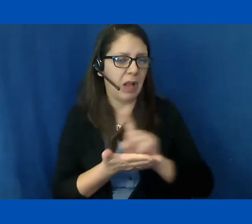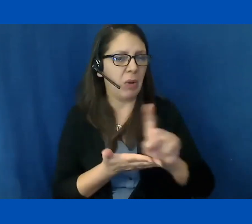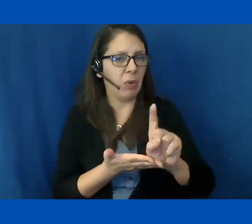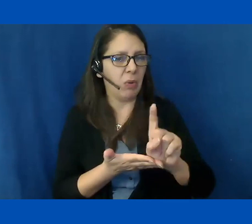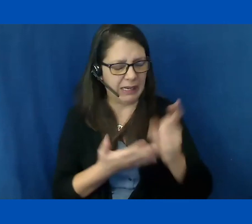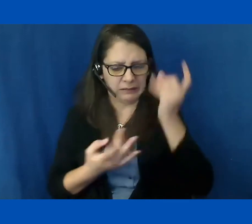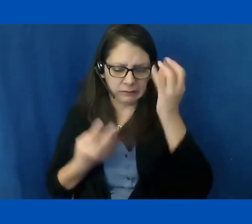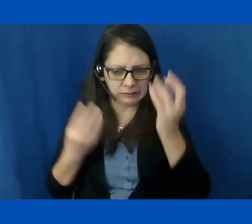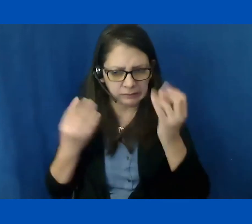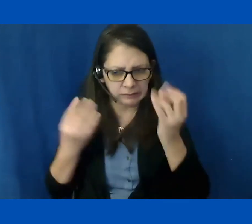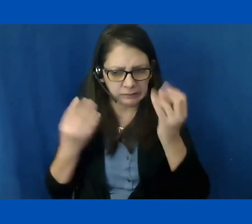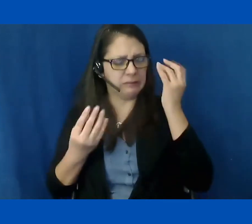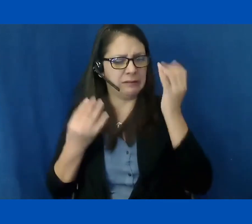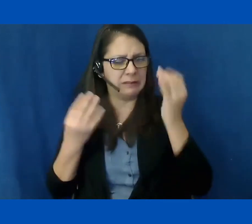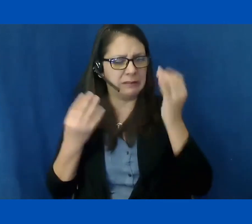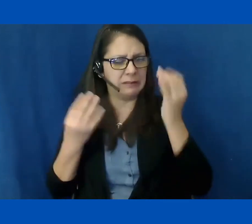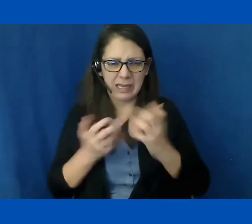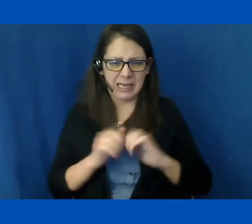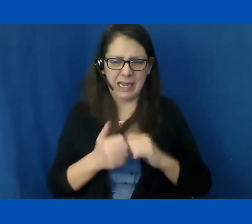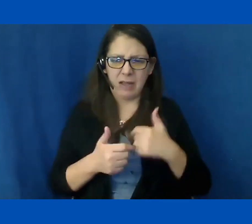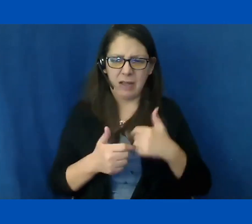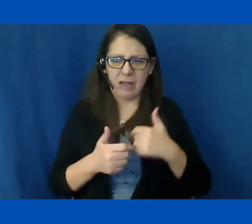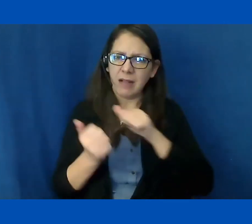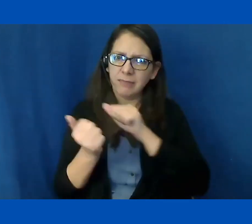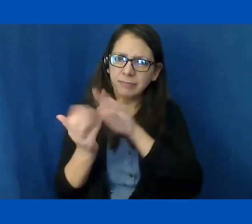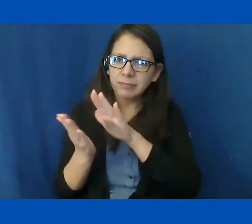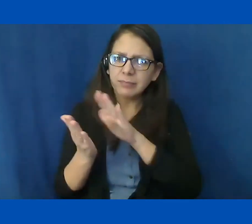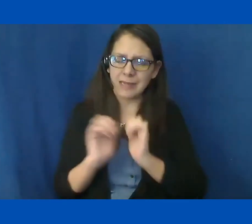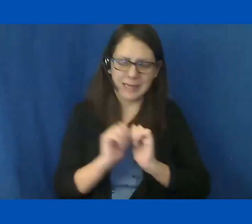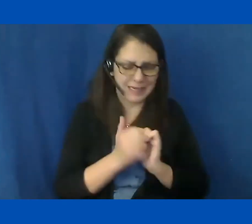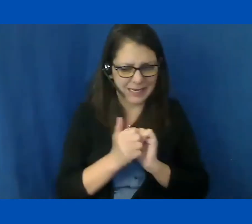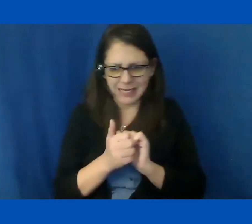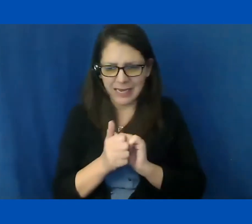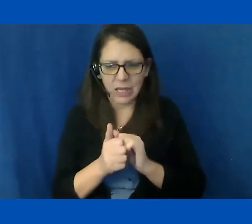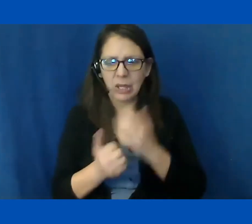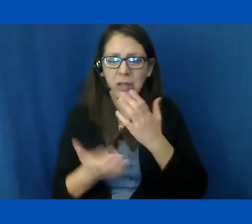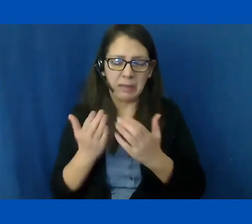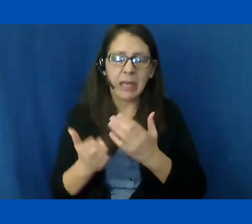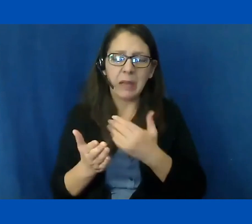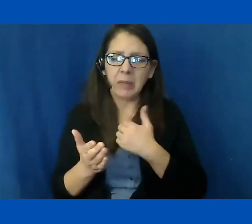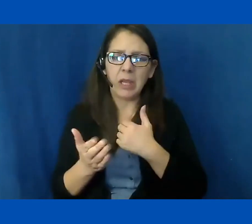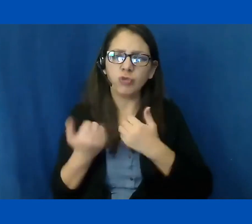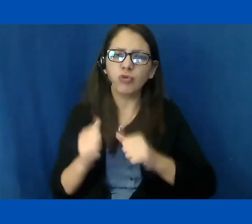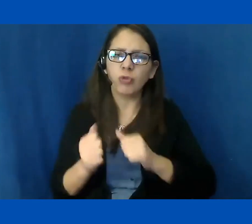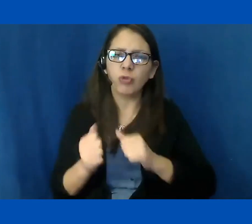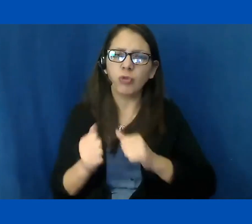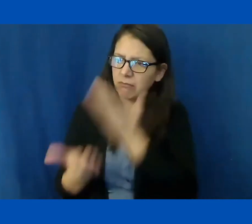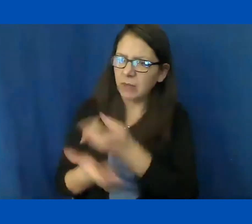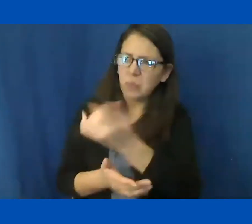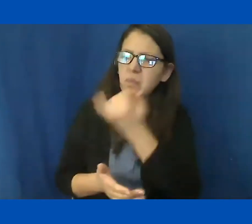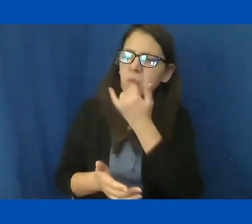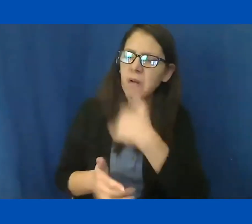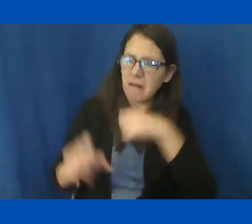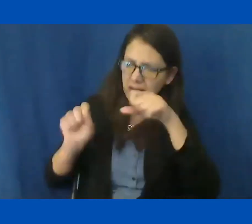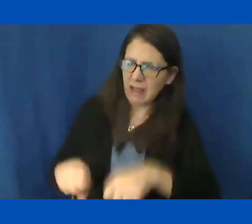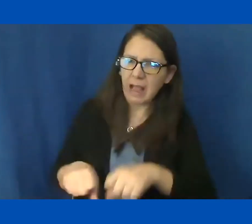be told, hey, you can't do this and kind of prove them wrong, or I should just switch a major to, make it more VI